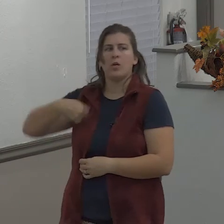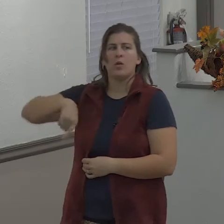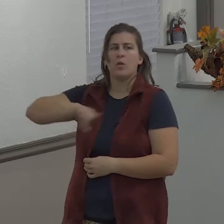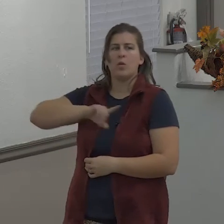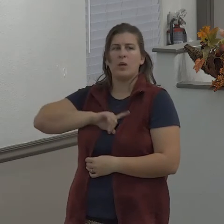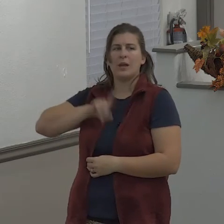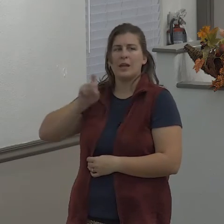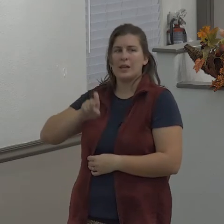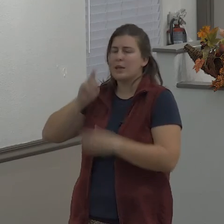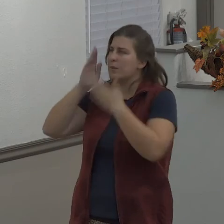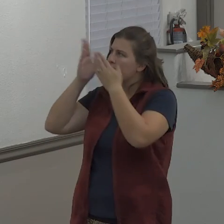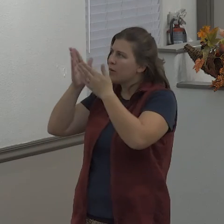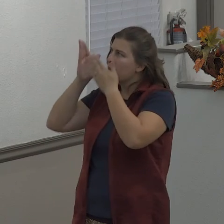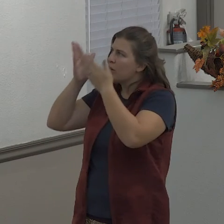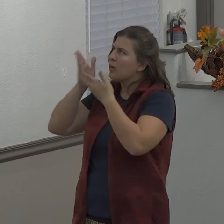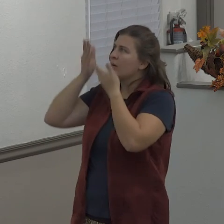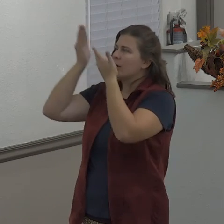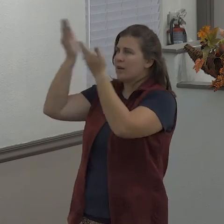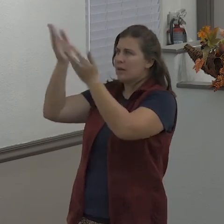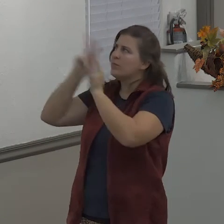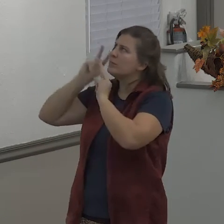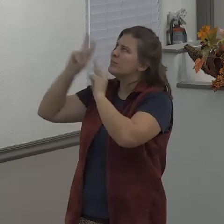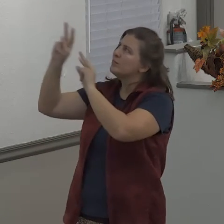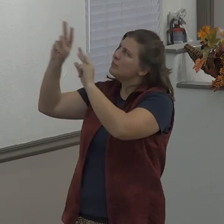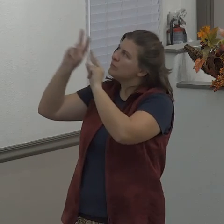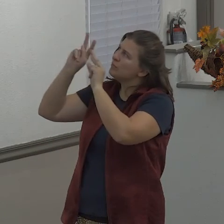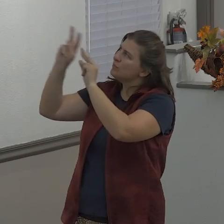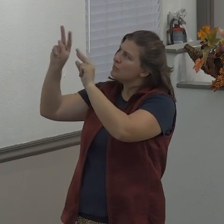We need to keep our eyes on the Lord.